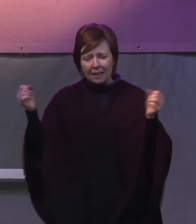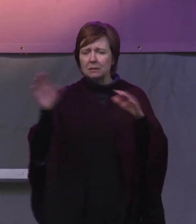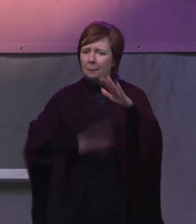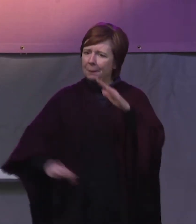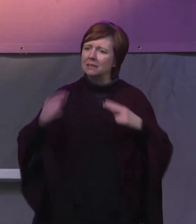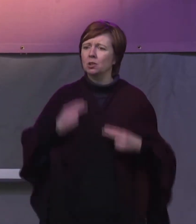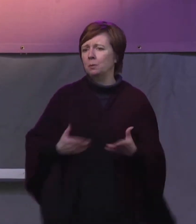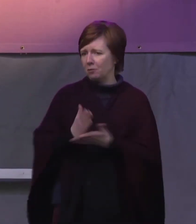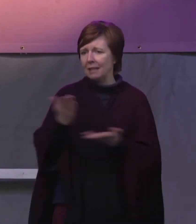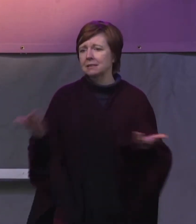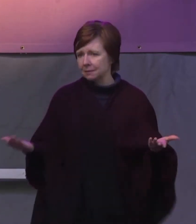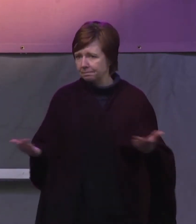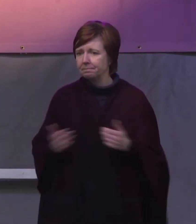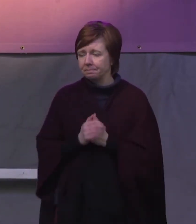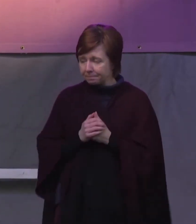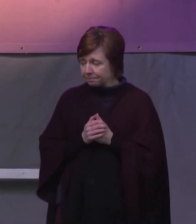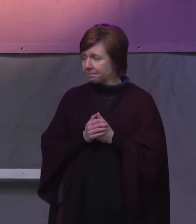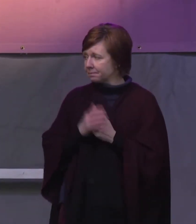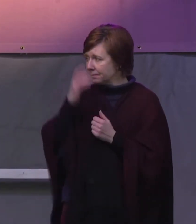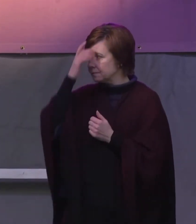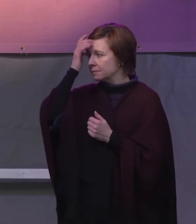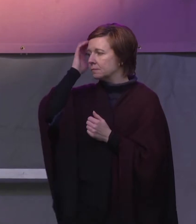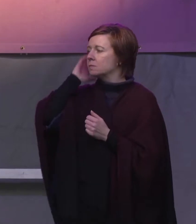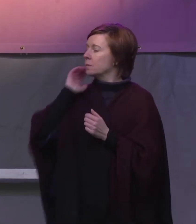basic human rights.